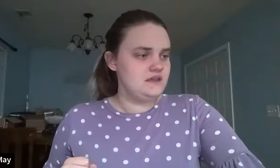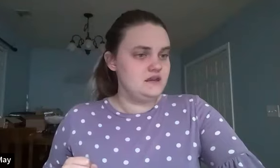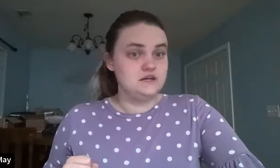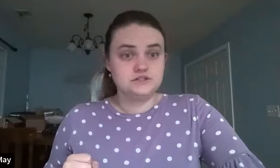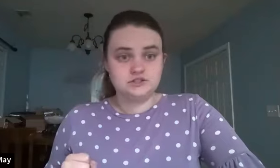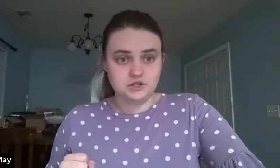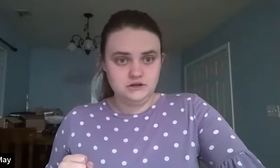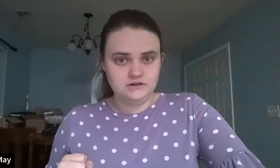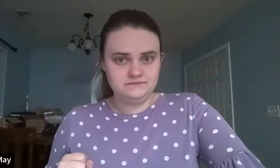Then shark.